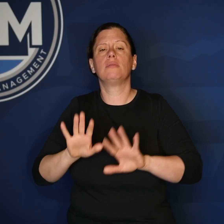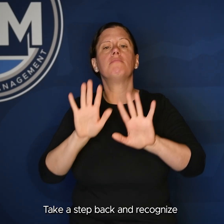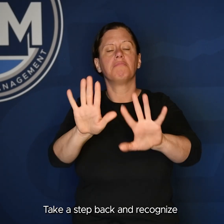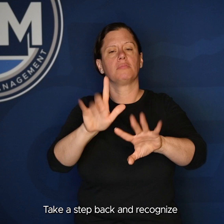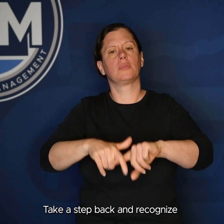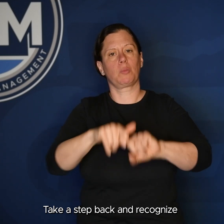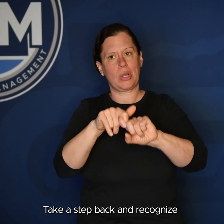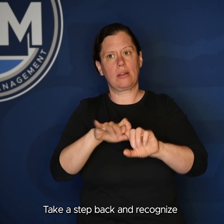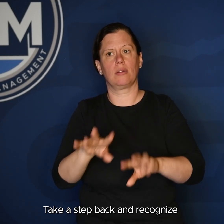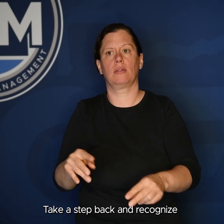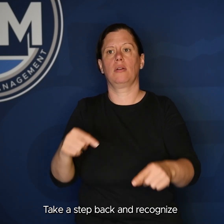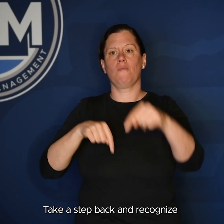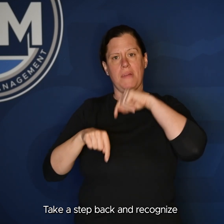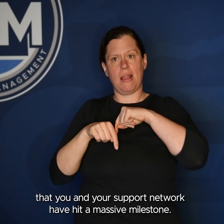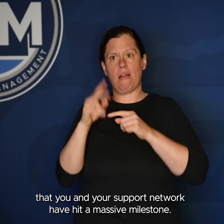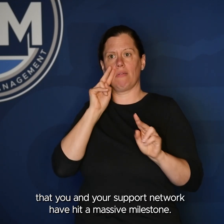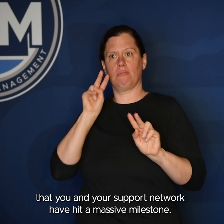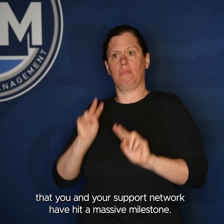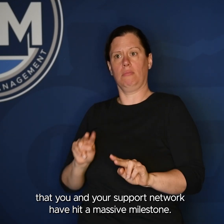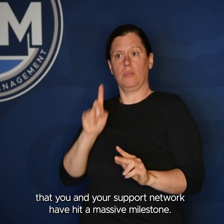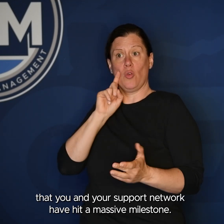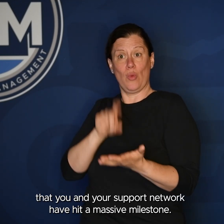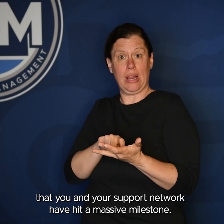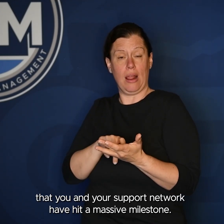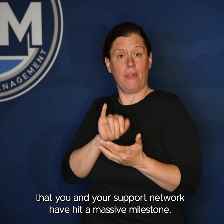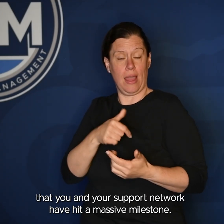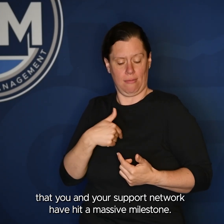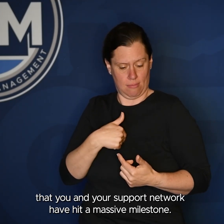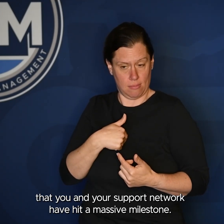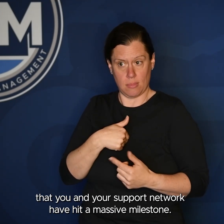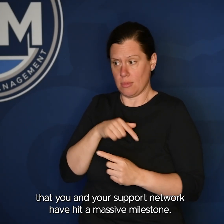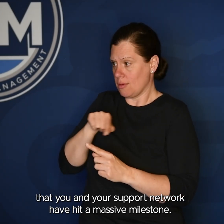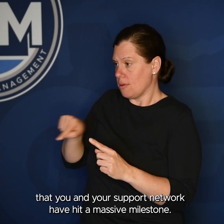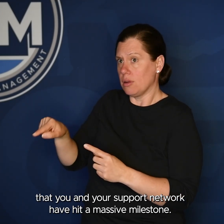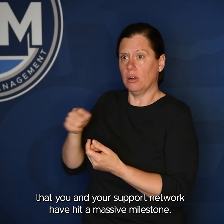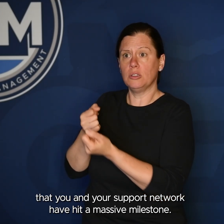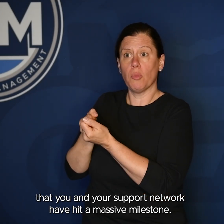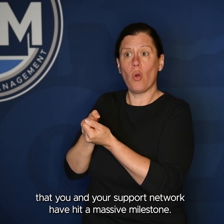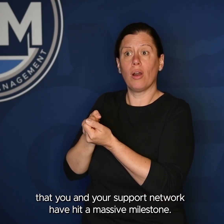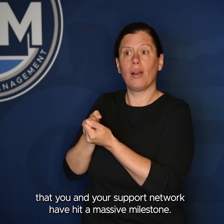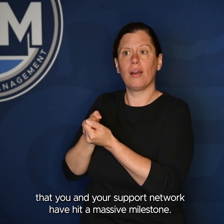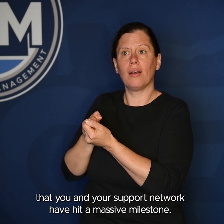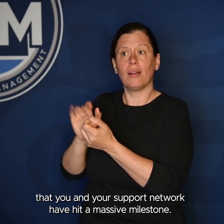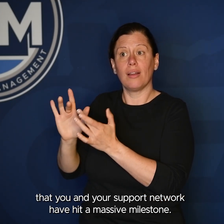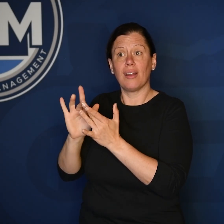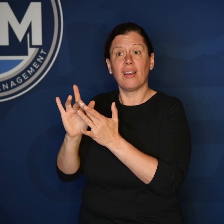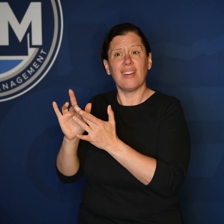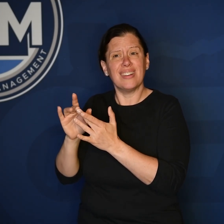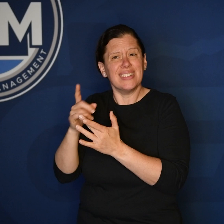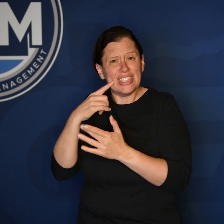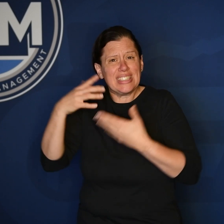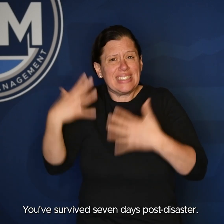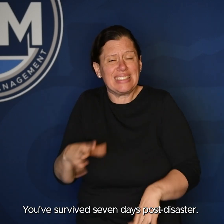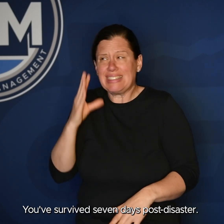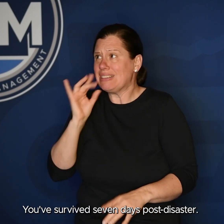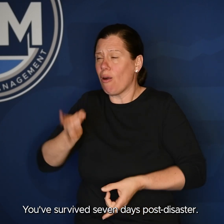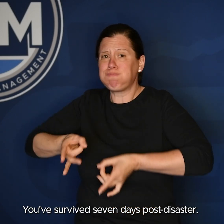Take a step back and recognize that you and your support network have hit a massive milestone. You've survived